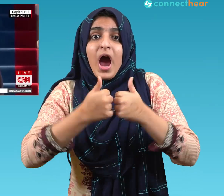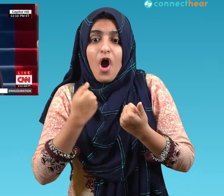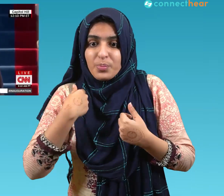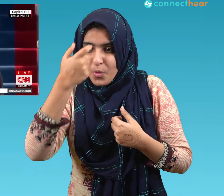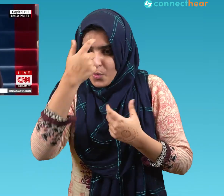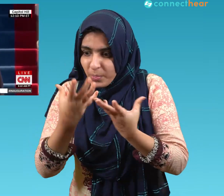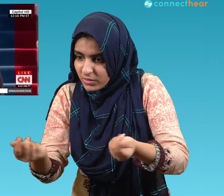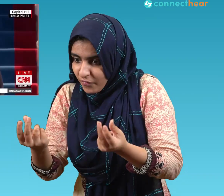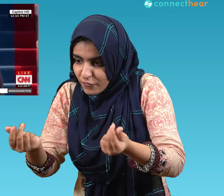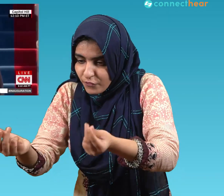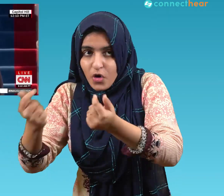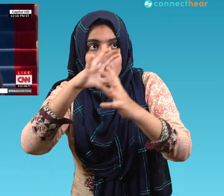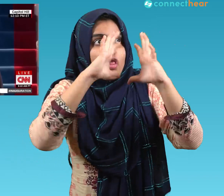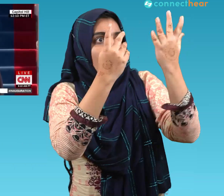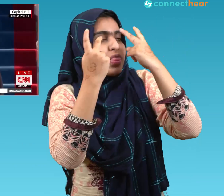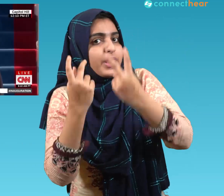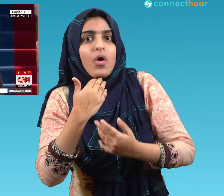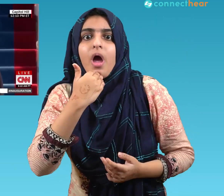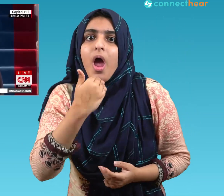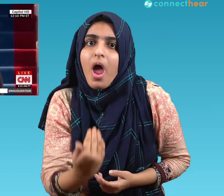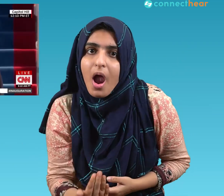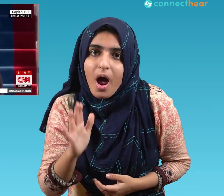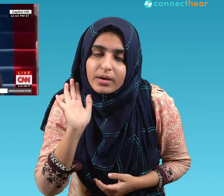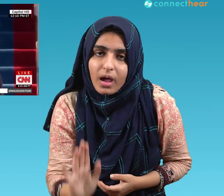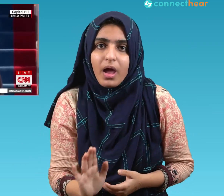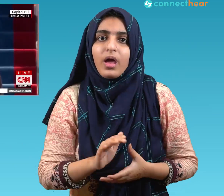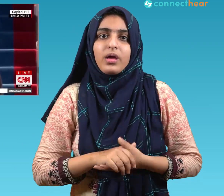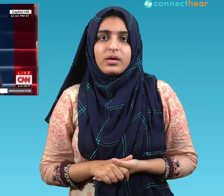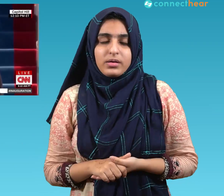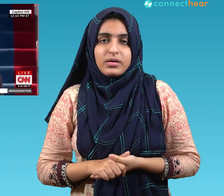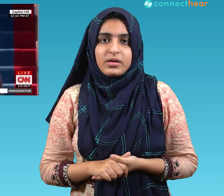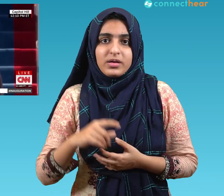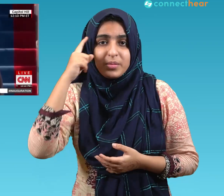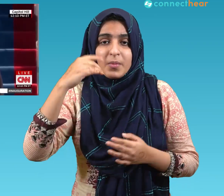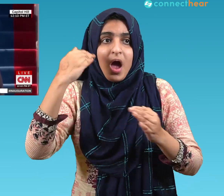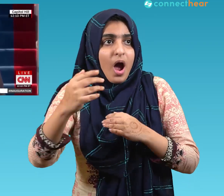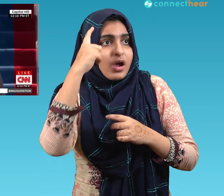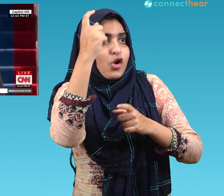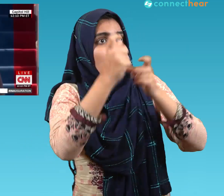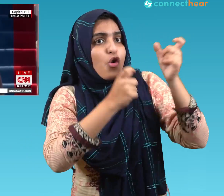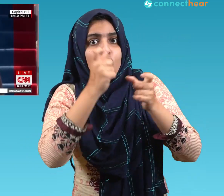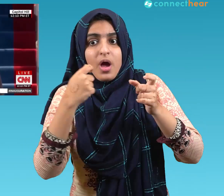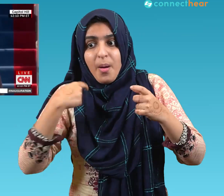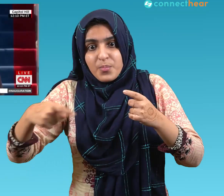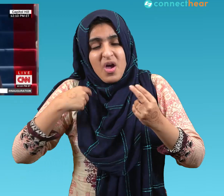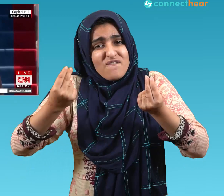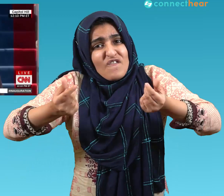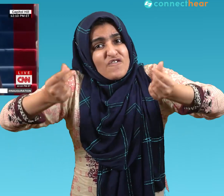these cascading crises of our era. We will rise to the occasion is the question. Will we